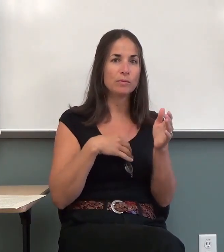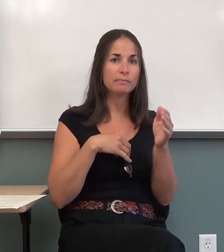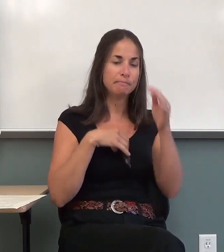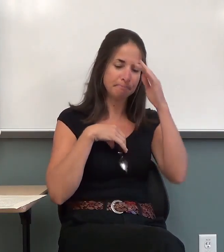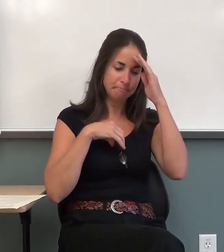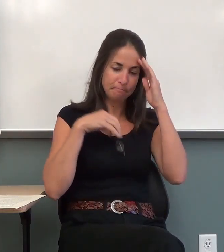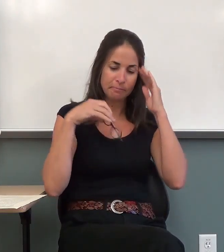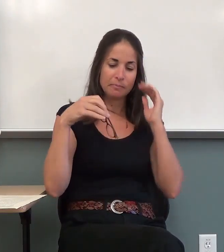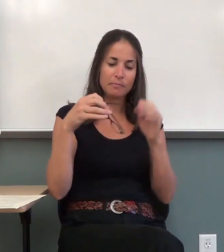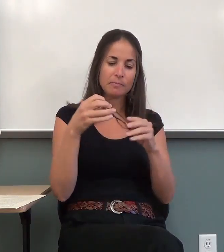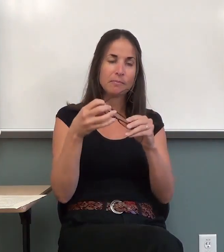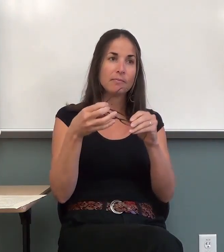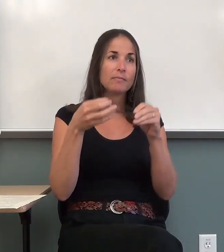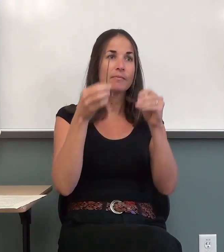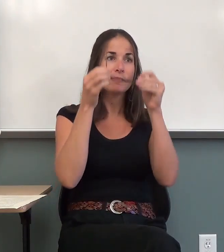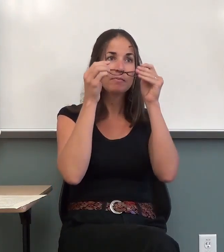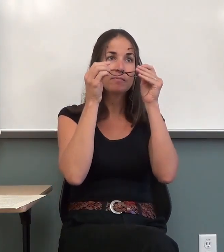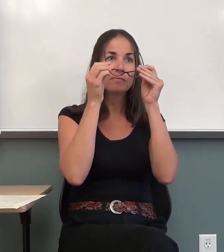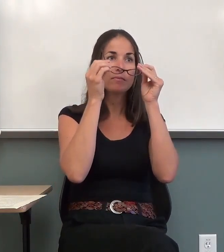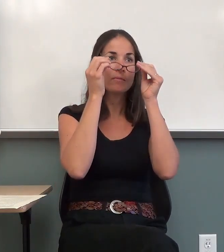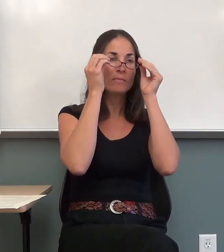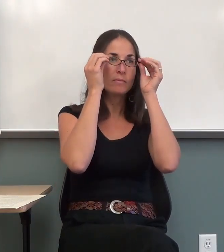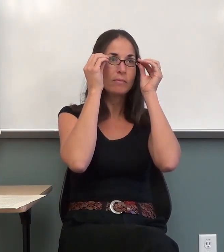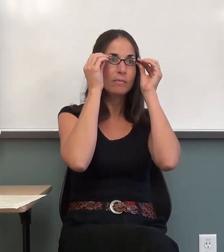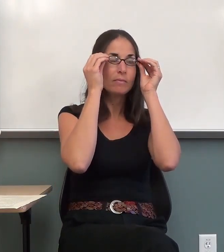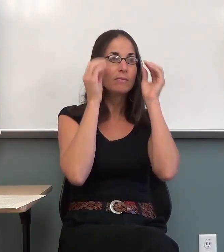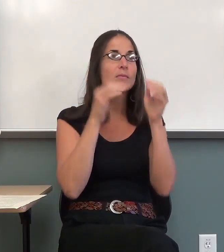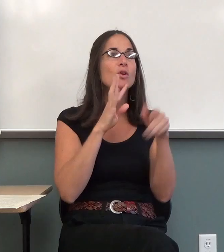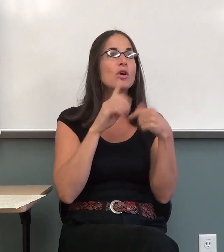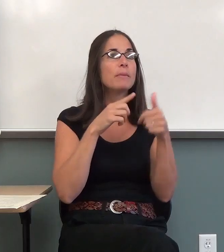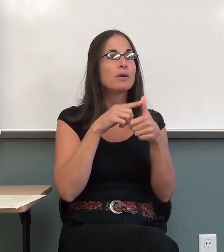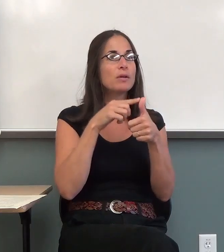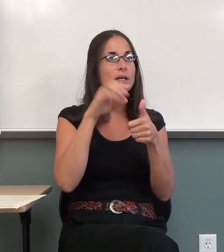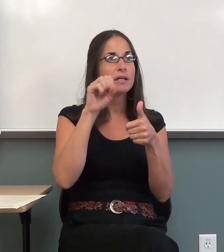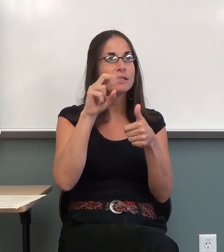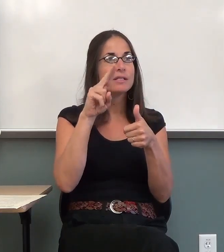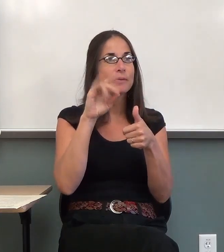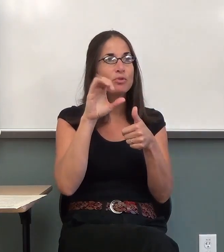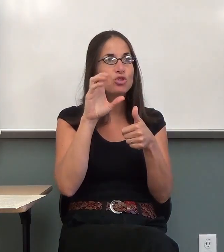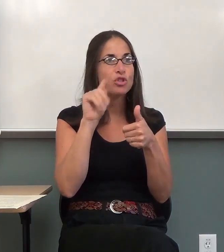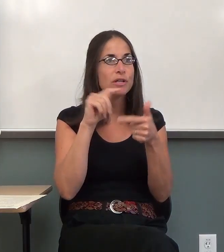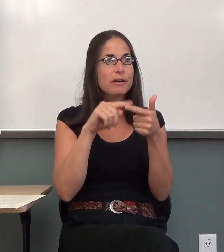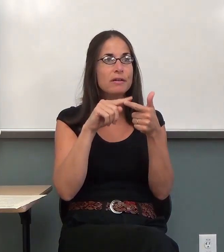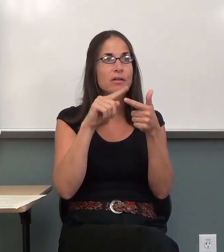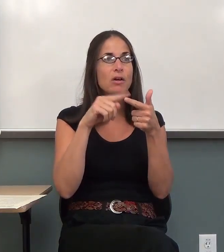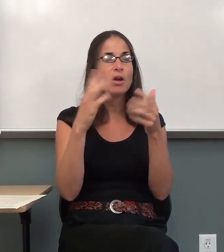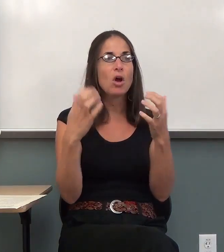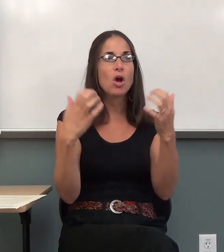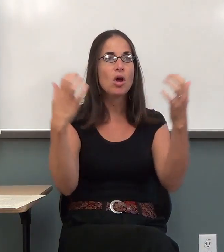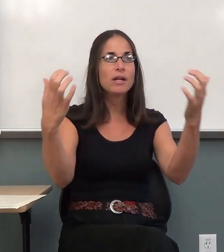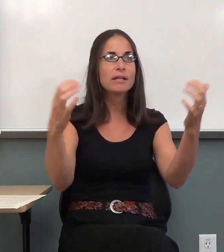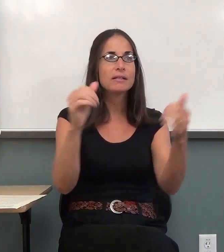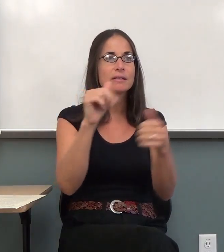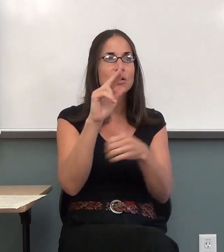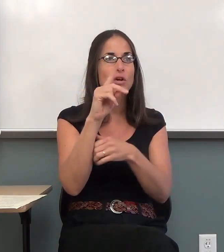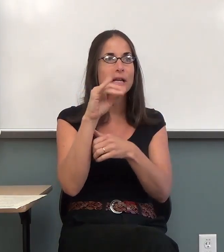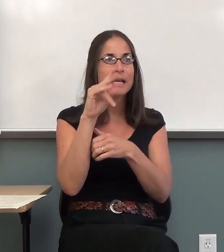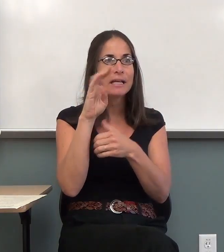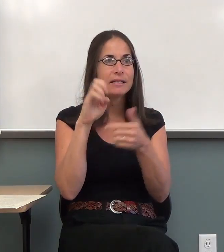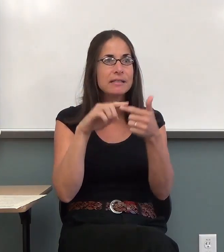audience, and purpose. Remember that? What do I mean by those three things? Who can help me out? Let's see. Let's just do a little review. I want to